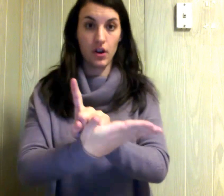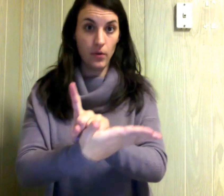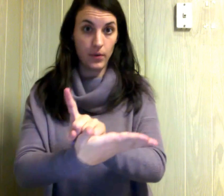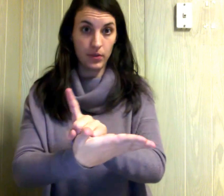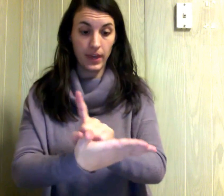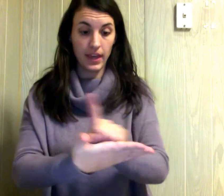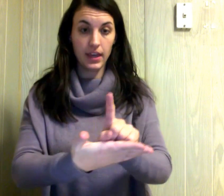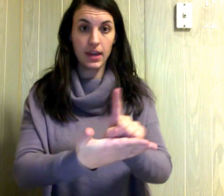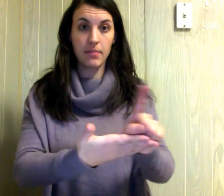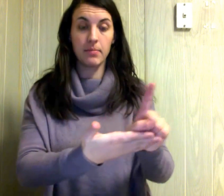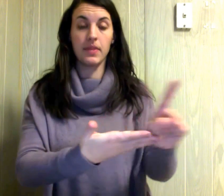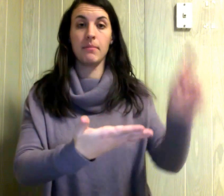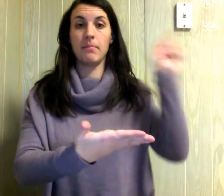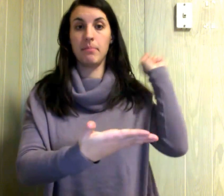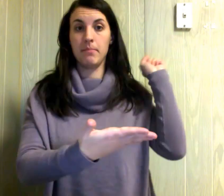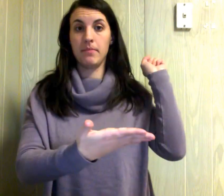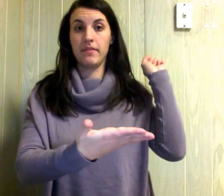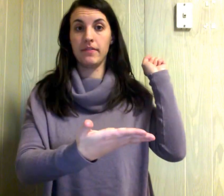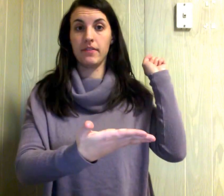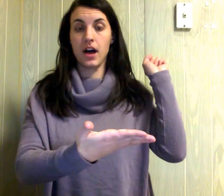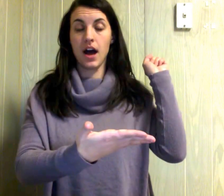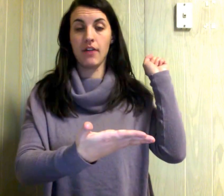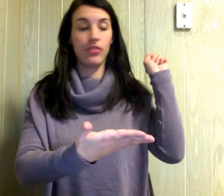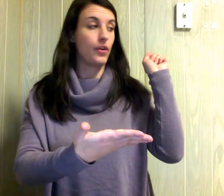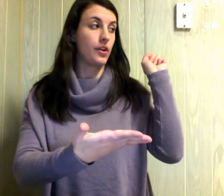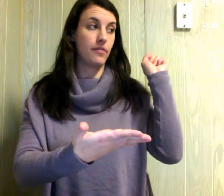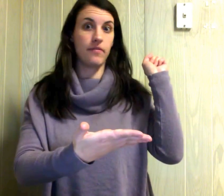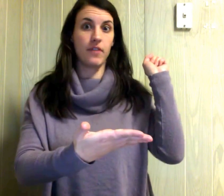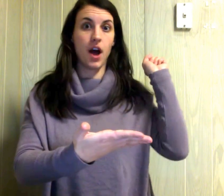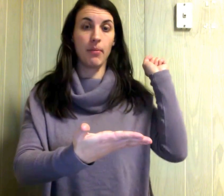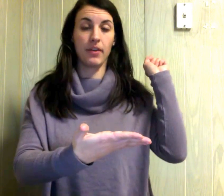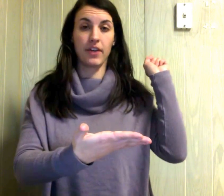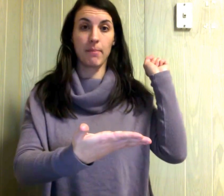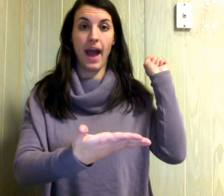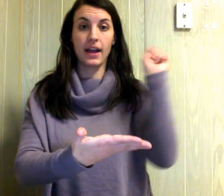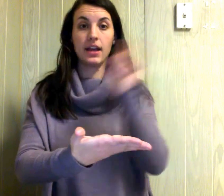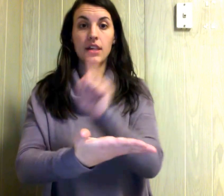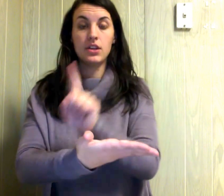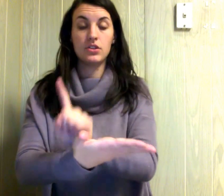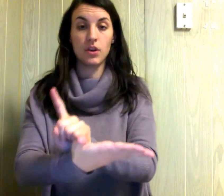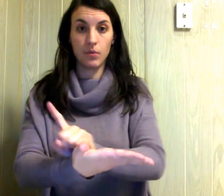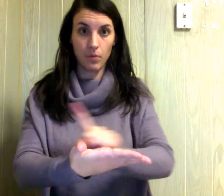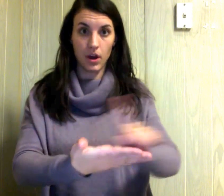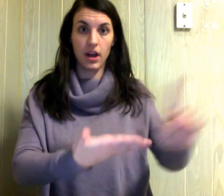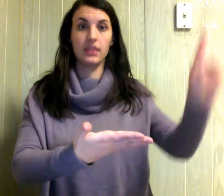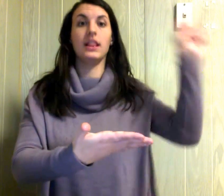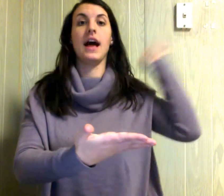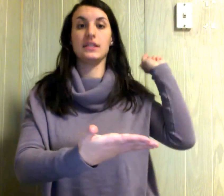with the week, but then throw your pointer finger back. So last